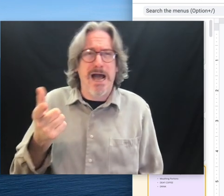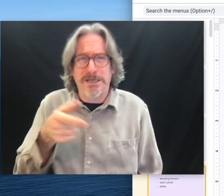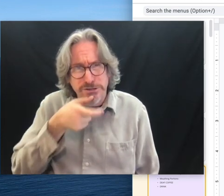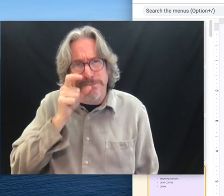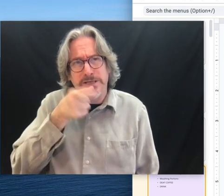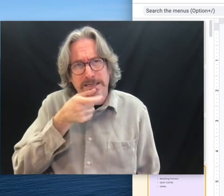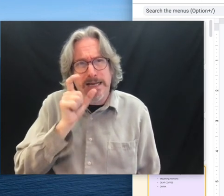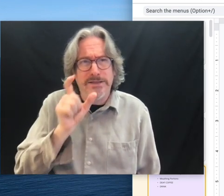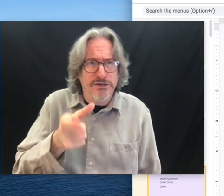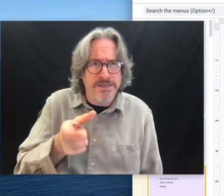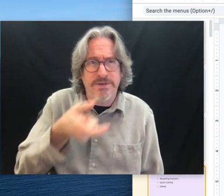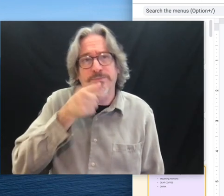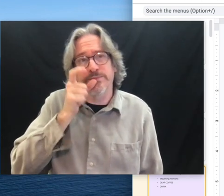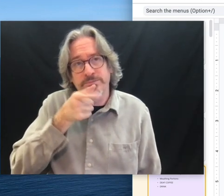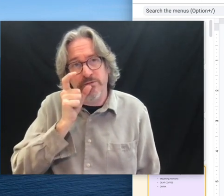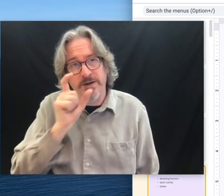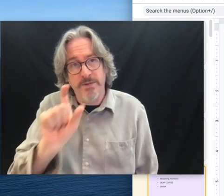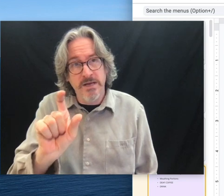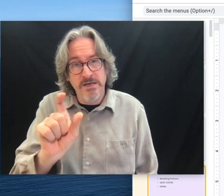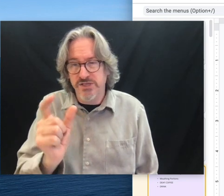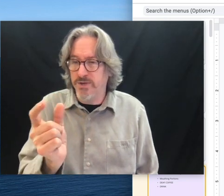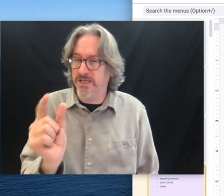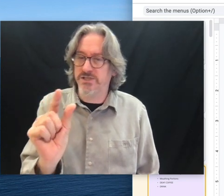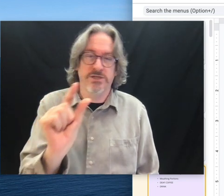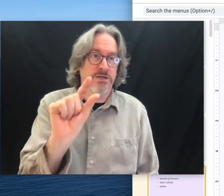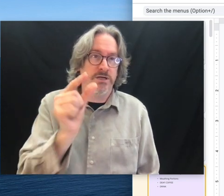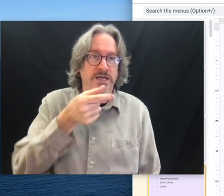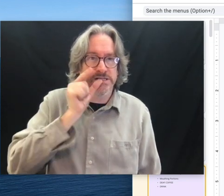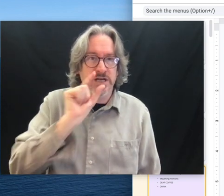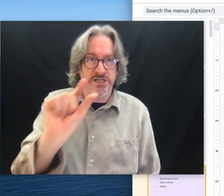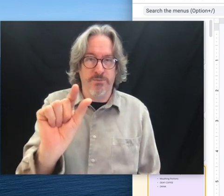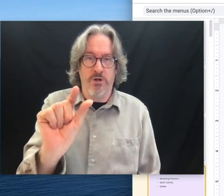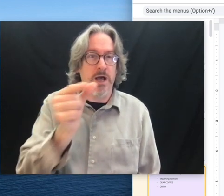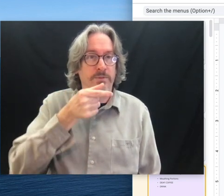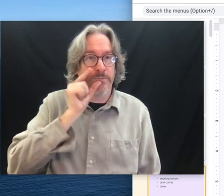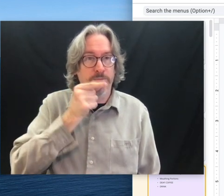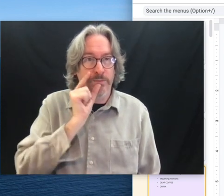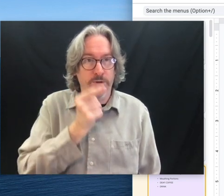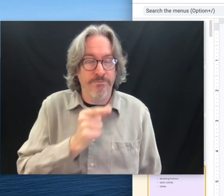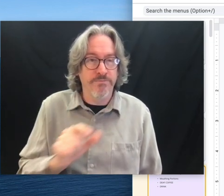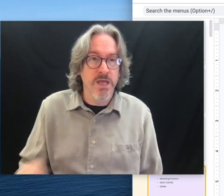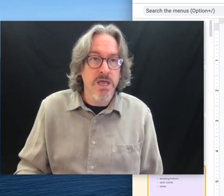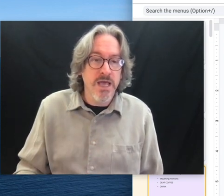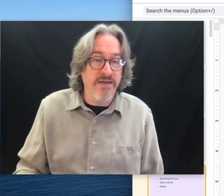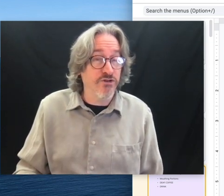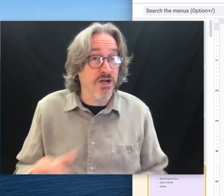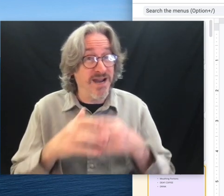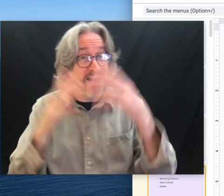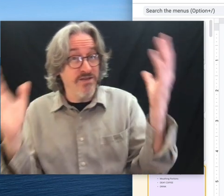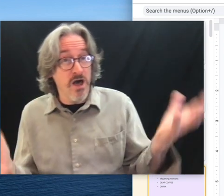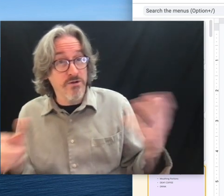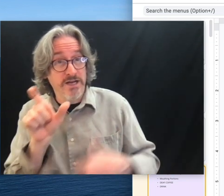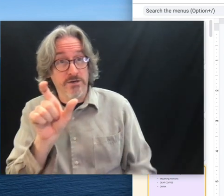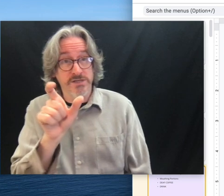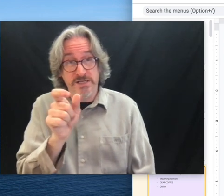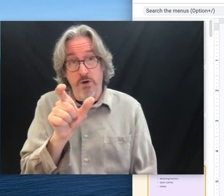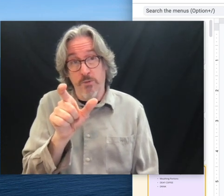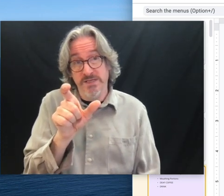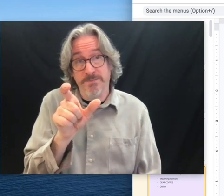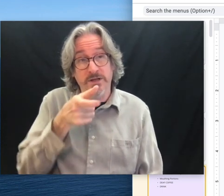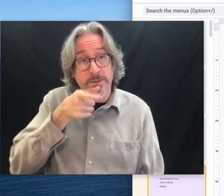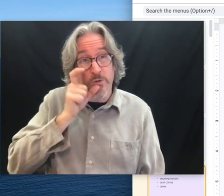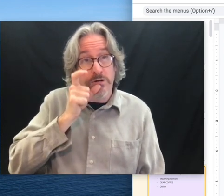about scotch or something like that you're sipping, right? So it's a small cup, boom, boom, boom. If you're talking about any of the other liquors,